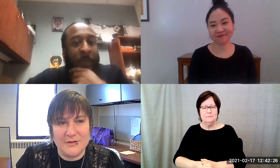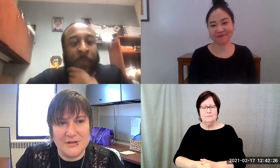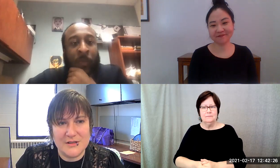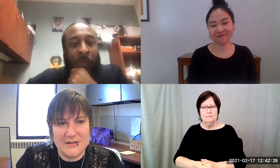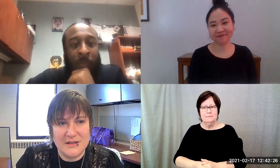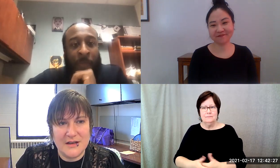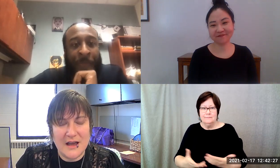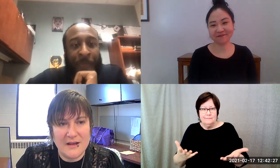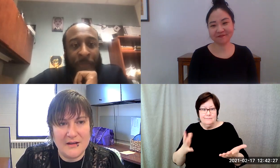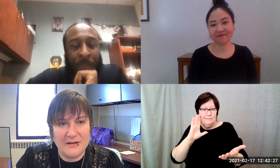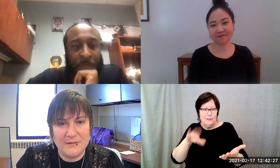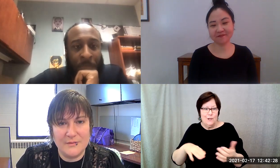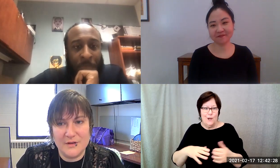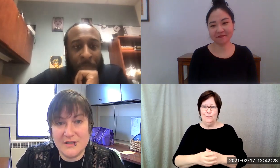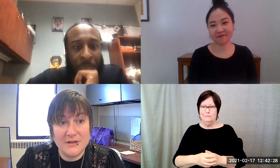just